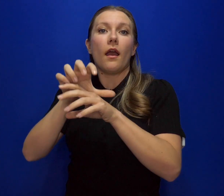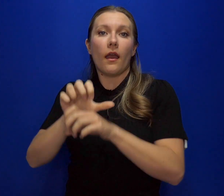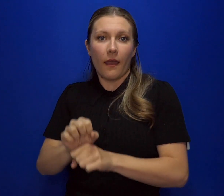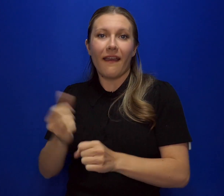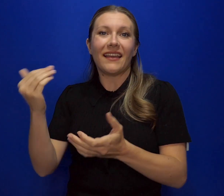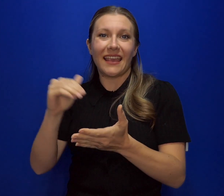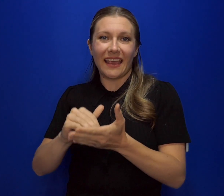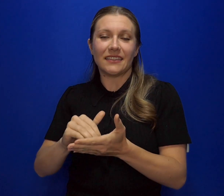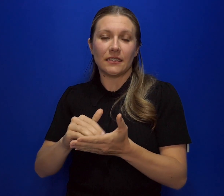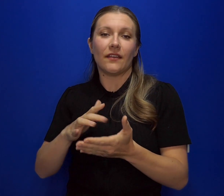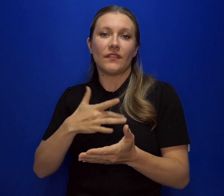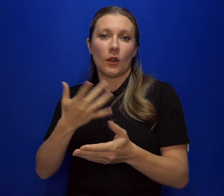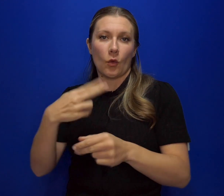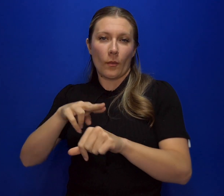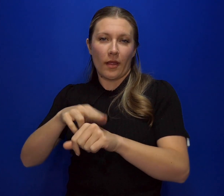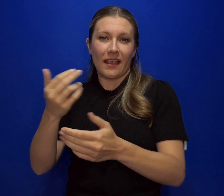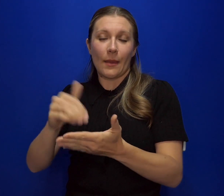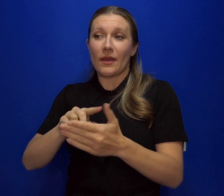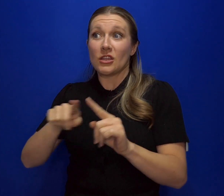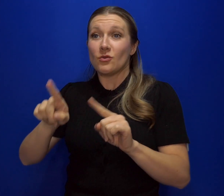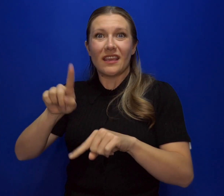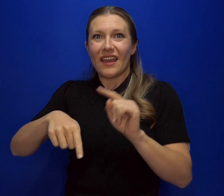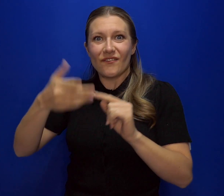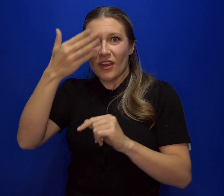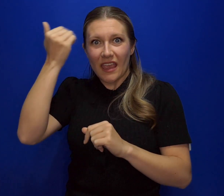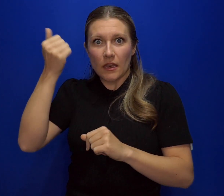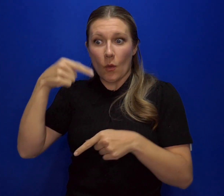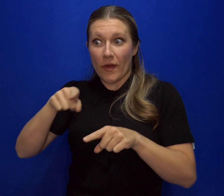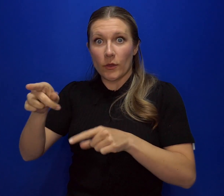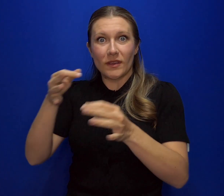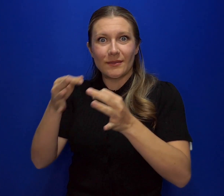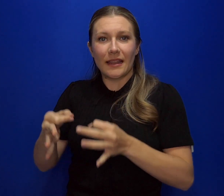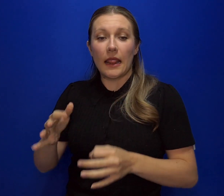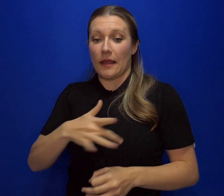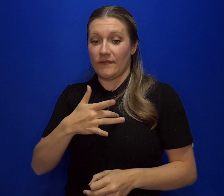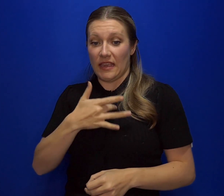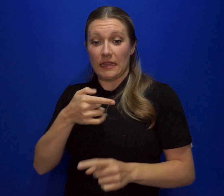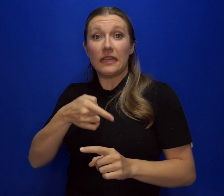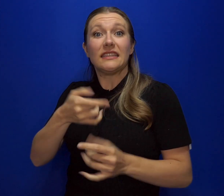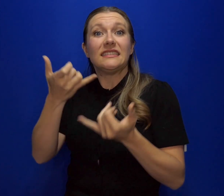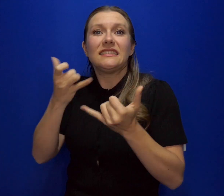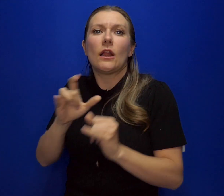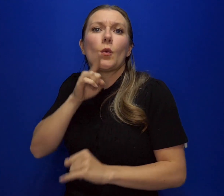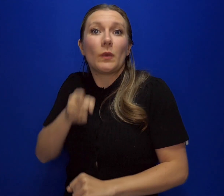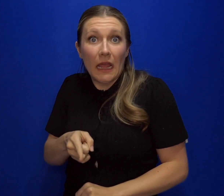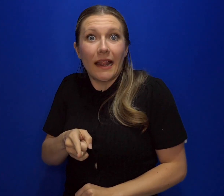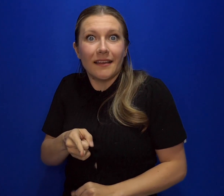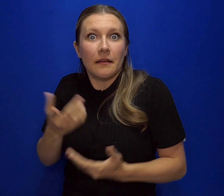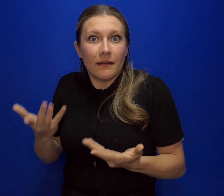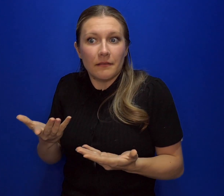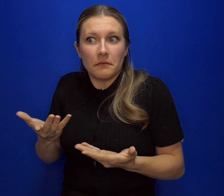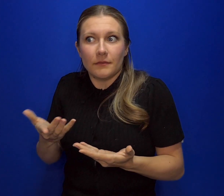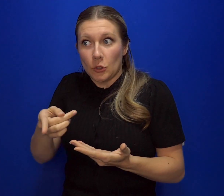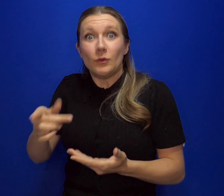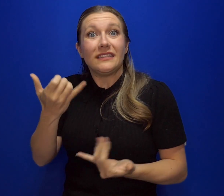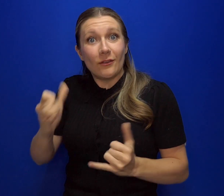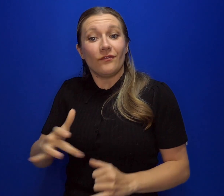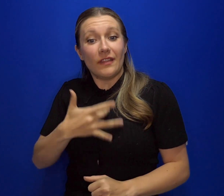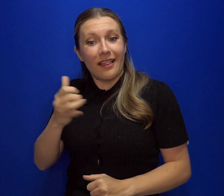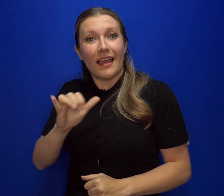accustomed to it after a while, but you can't forget while you're explaining all this to people, the feeling's still real. Yes. You feel like your blood